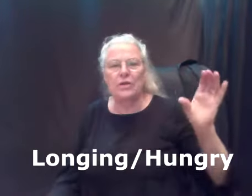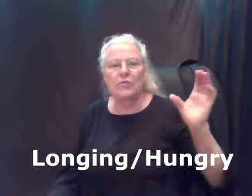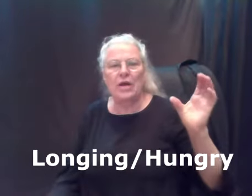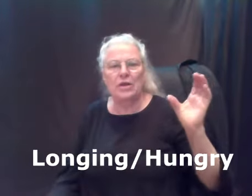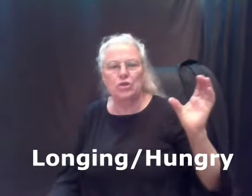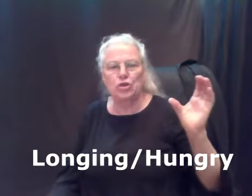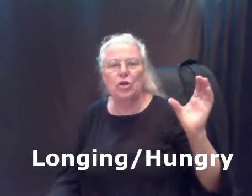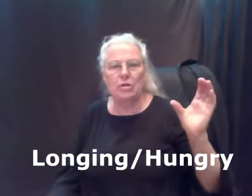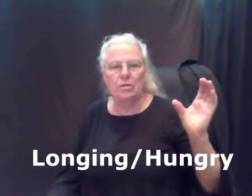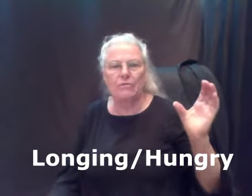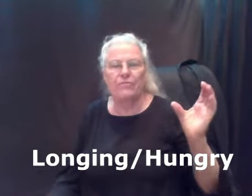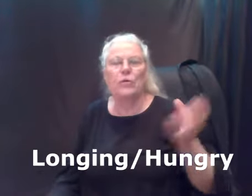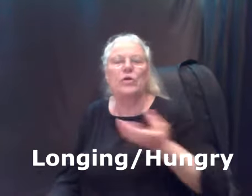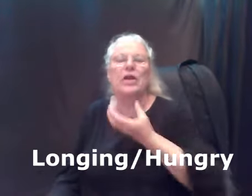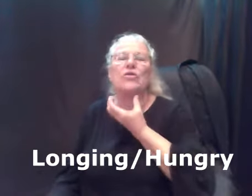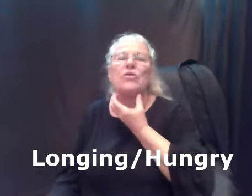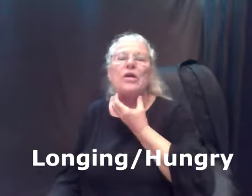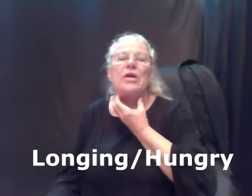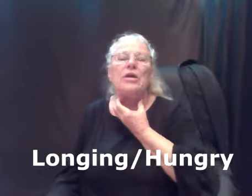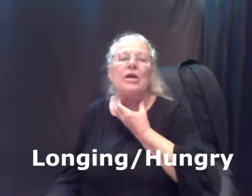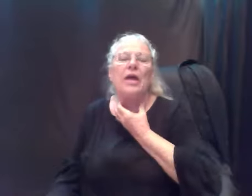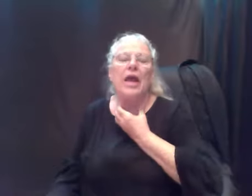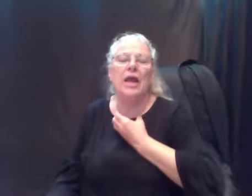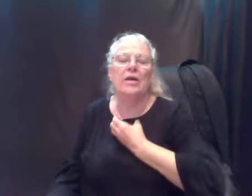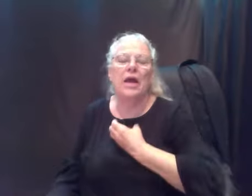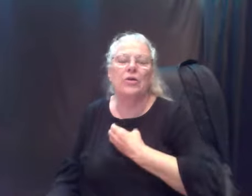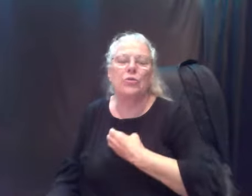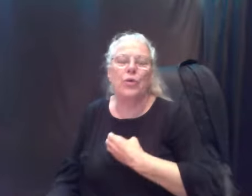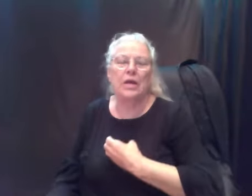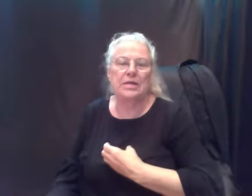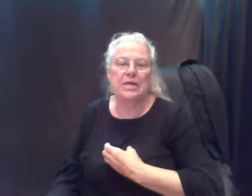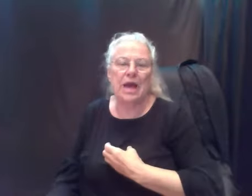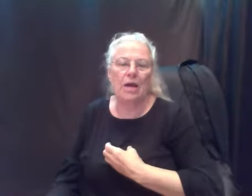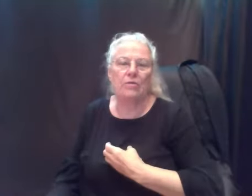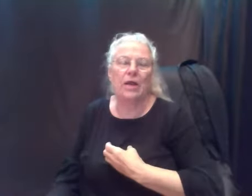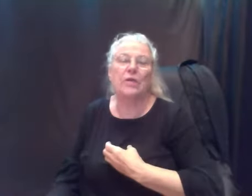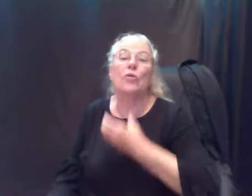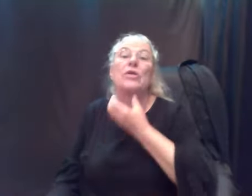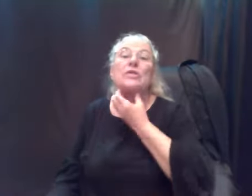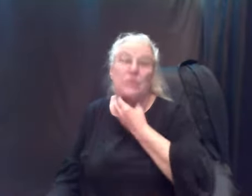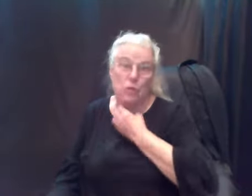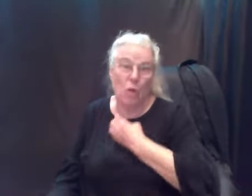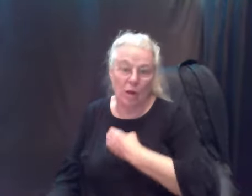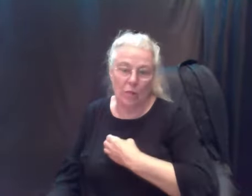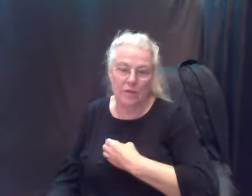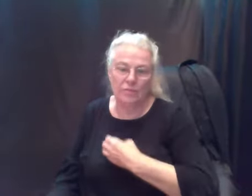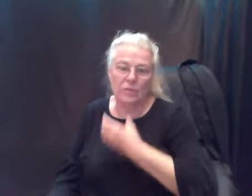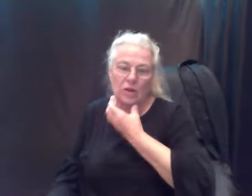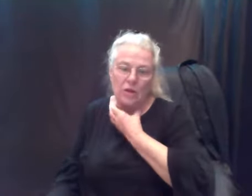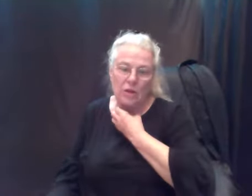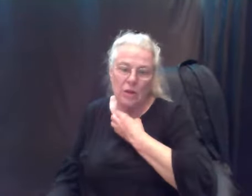got a chunk of food in your hand and you bring it down like you're going to swallow it.